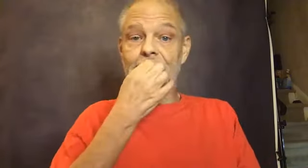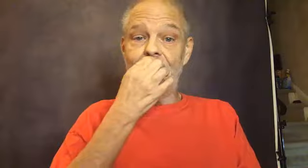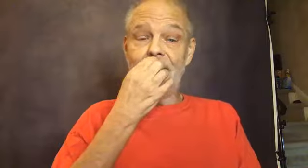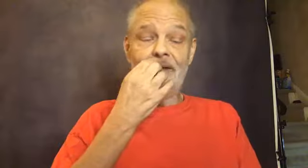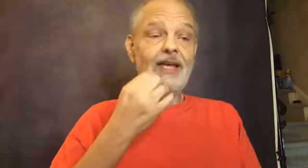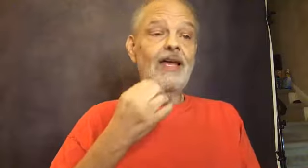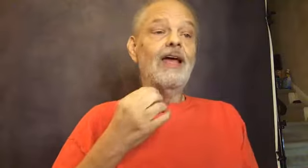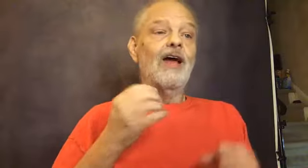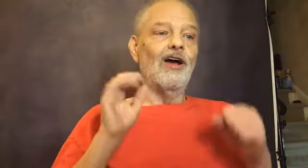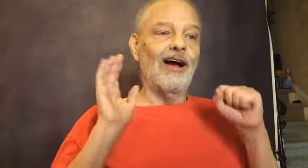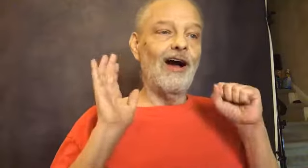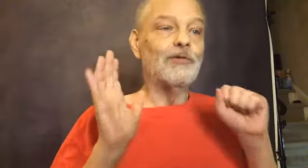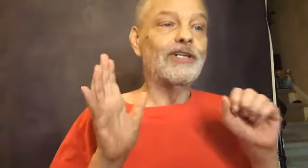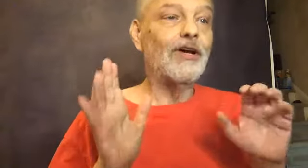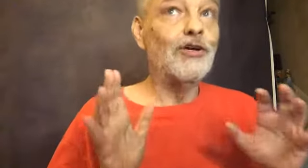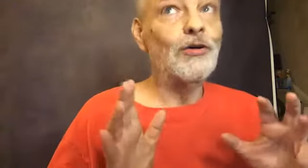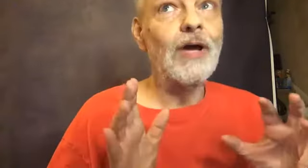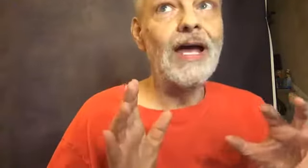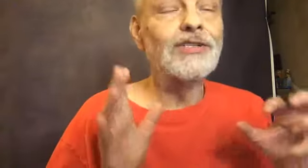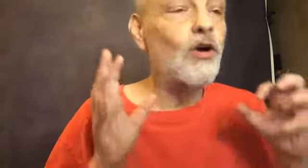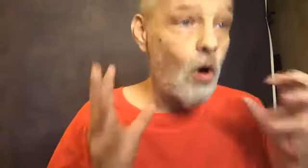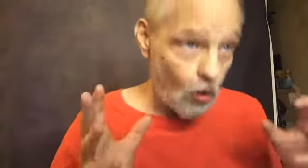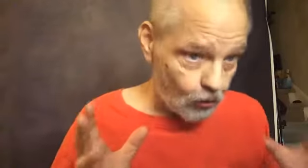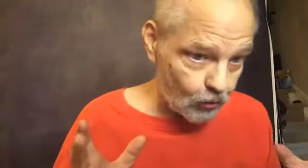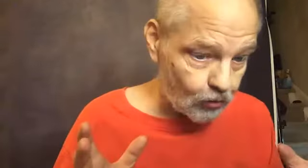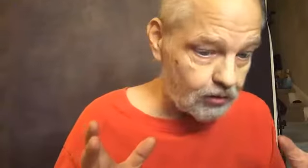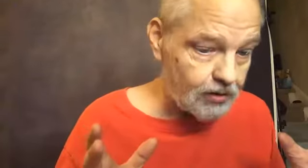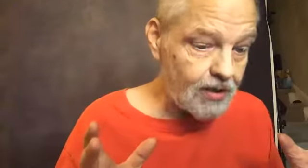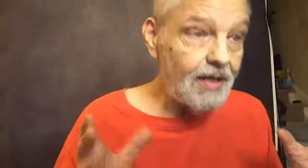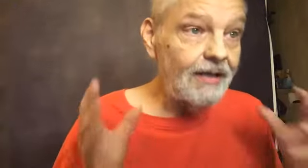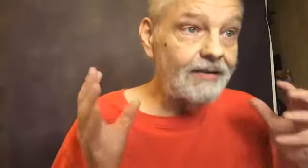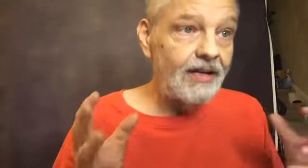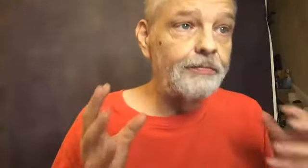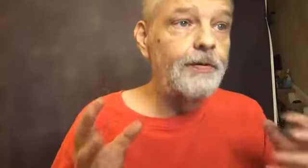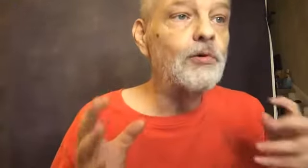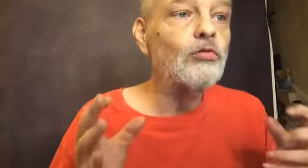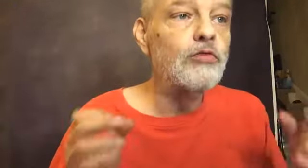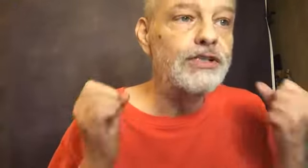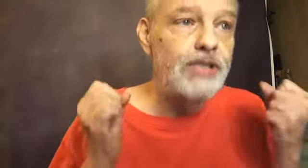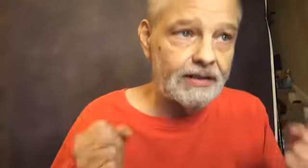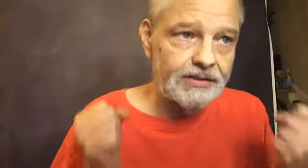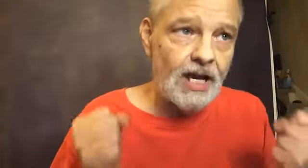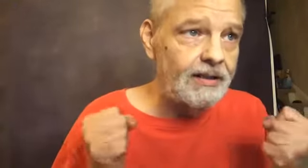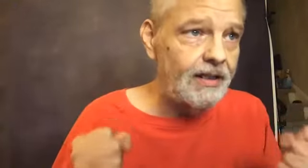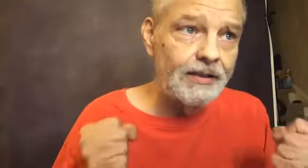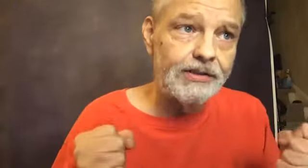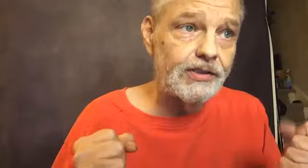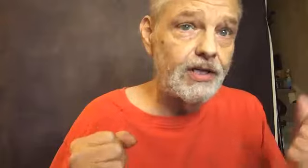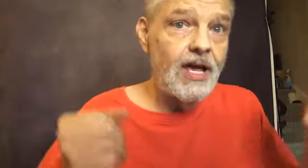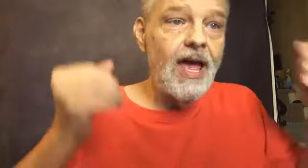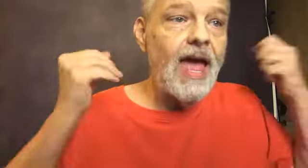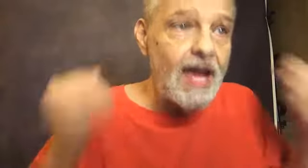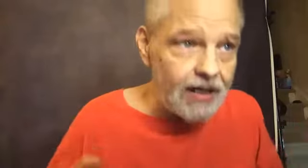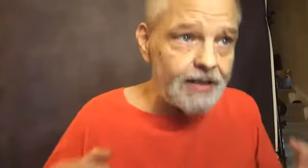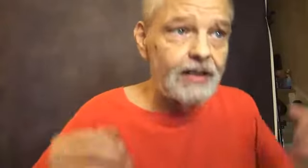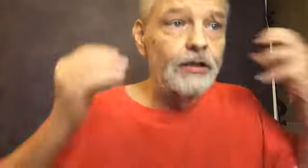Okay? I'm going to tell you, as a whole, deaf people reject sign English, hate it,